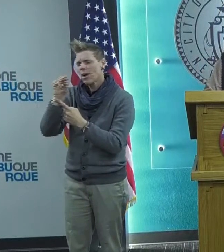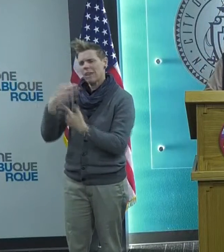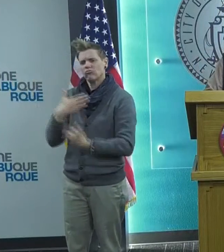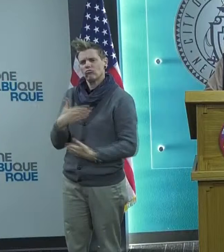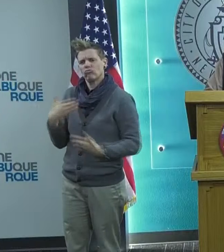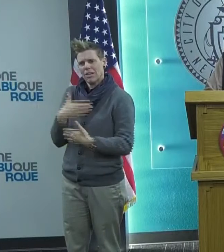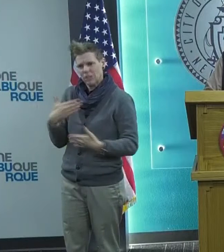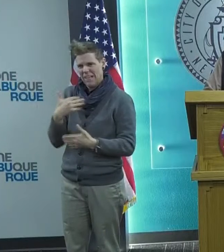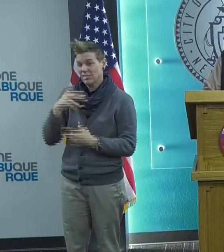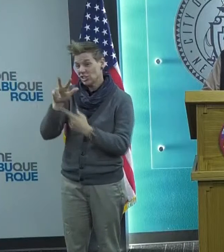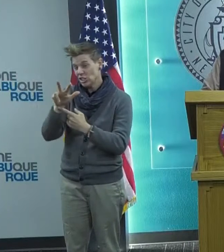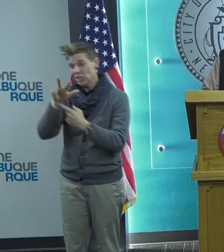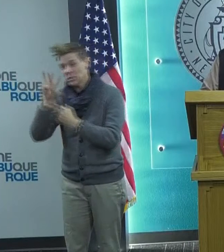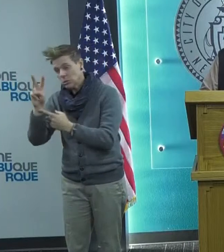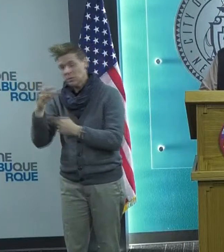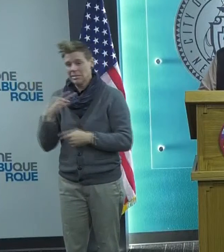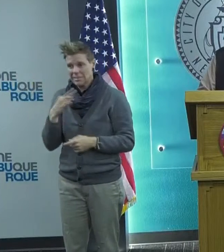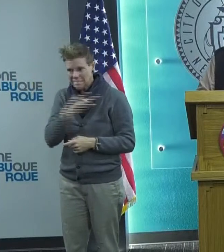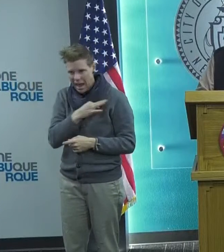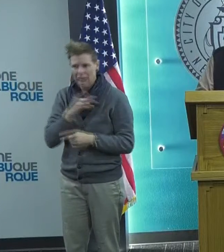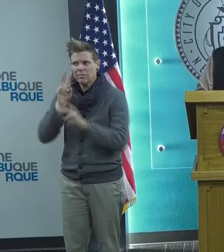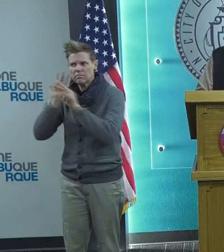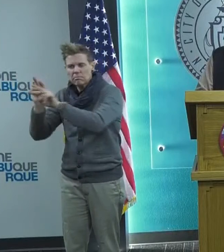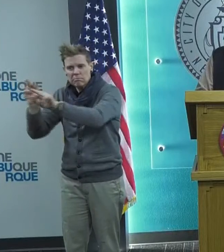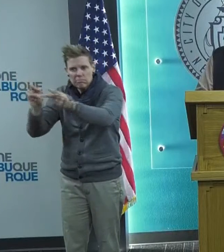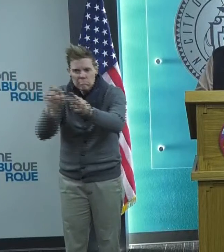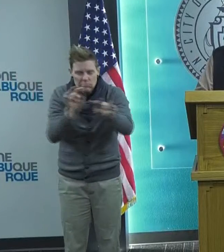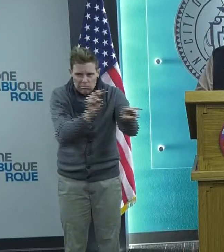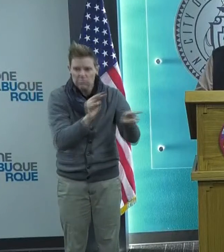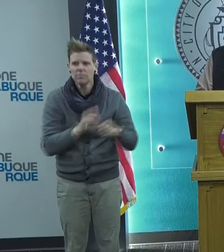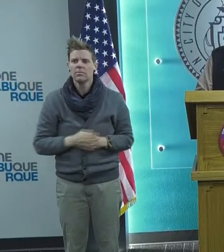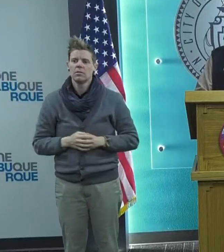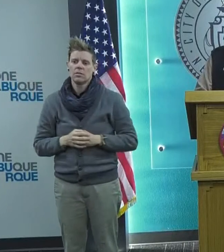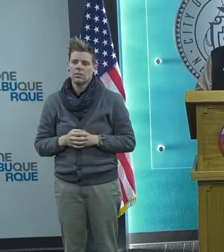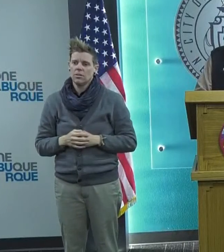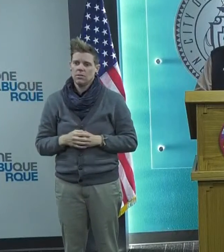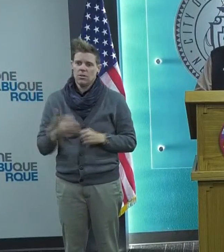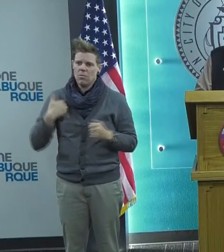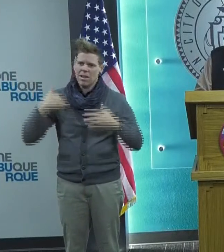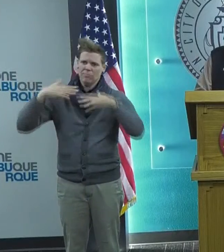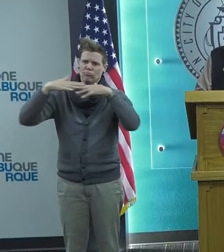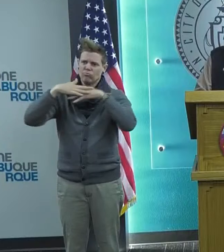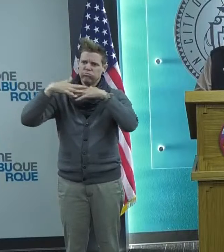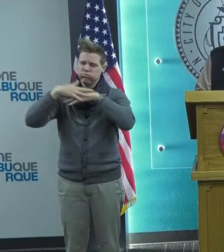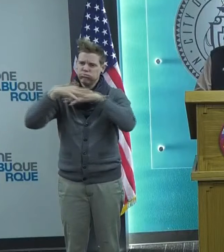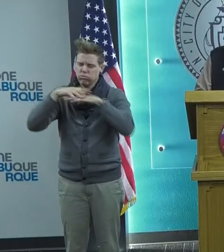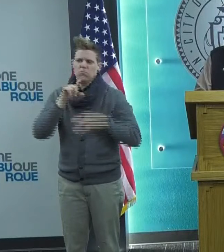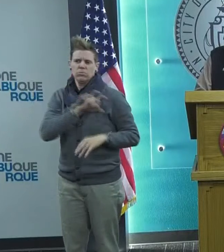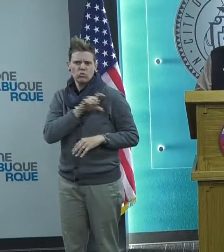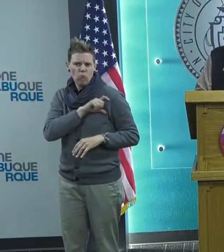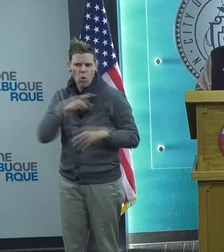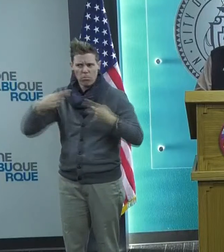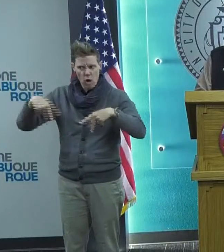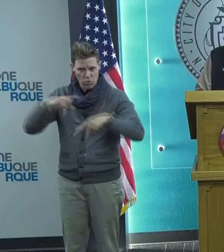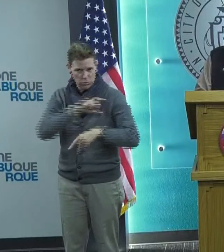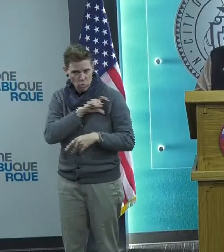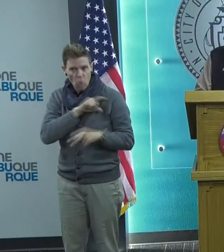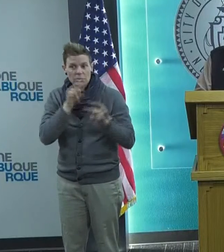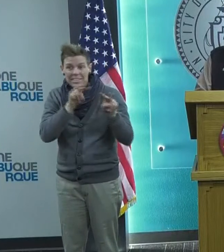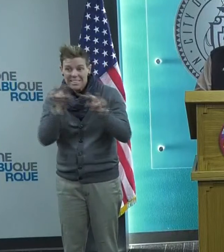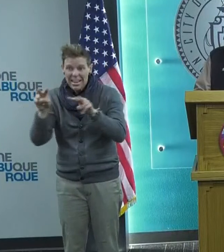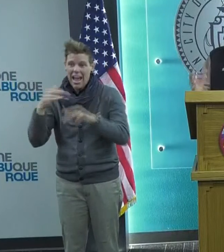working on the weekend, especially some of these challenges that we've had. There were 7 violations issued with respect